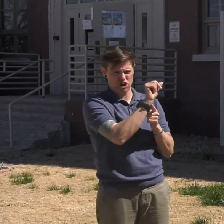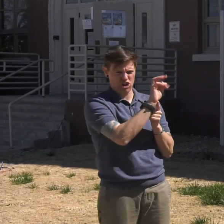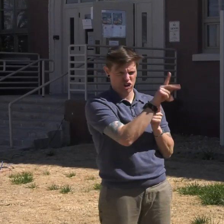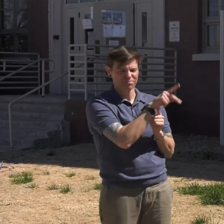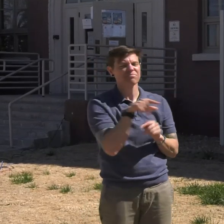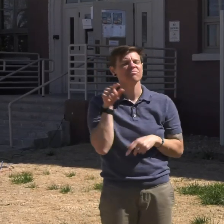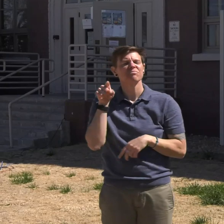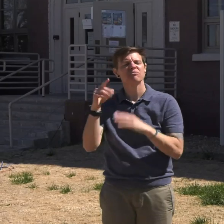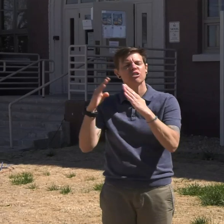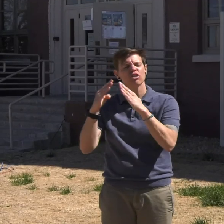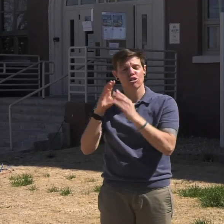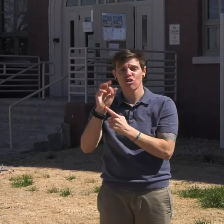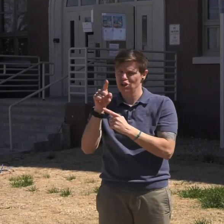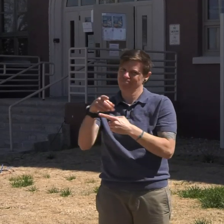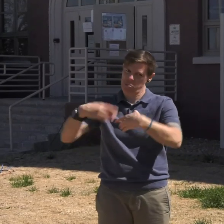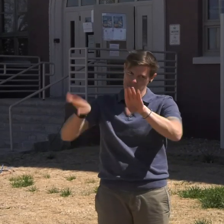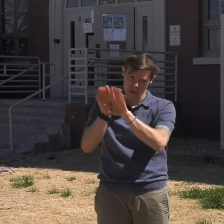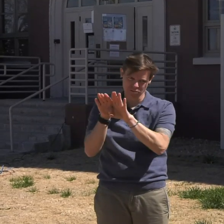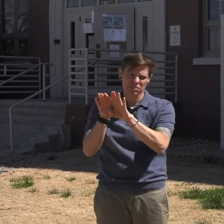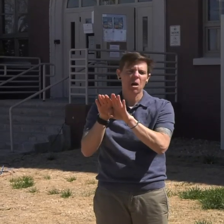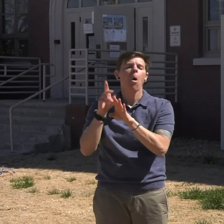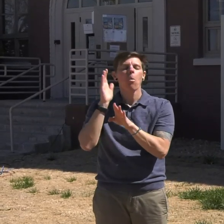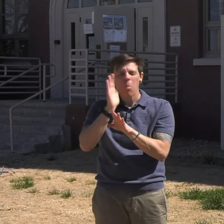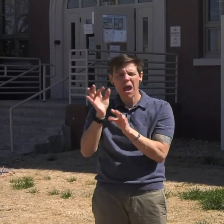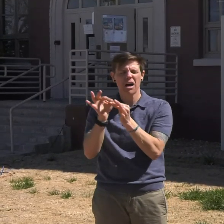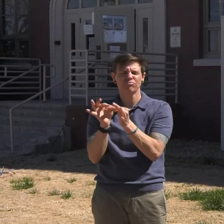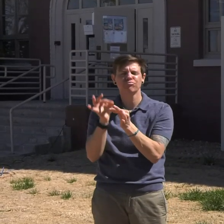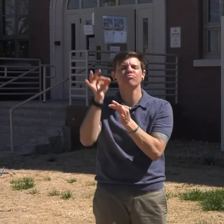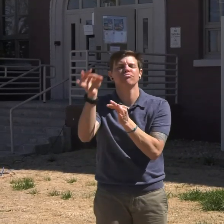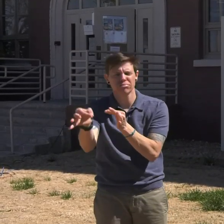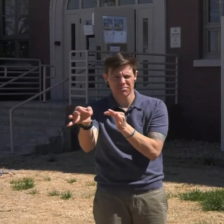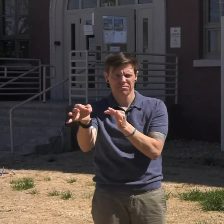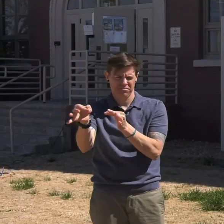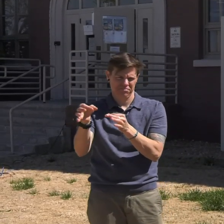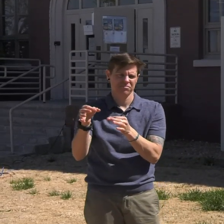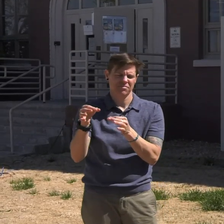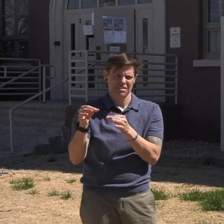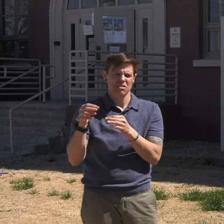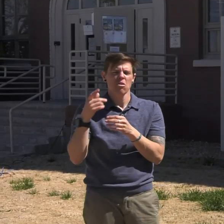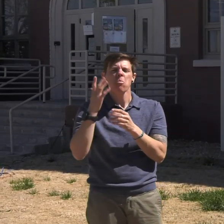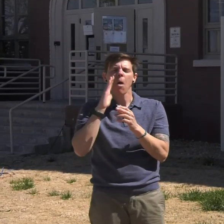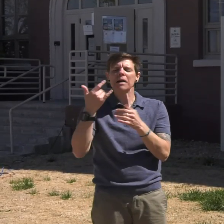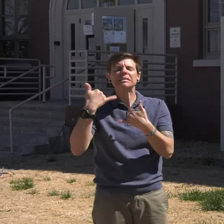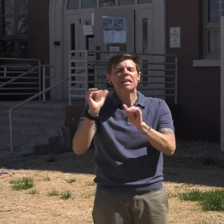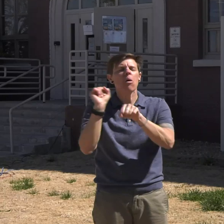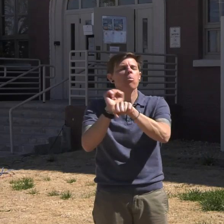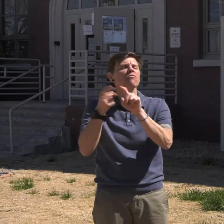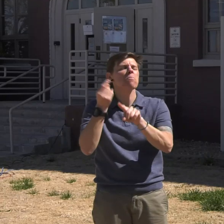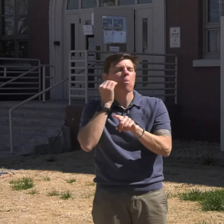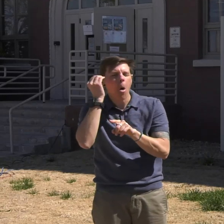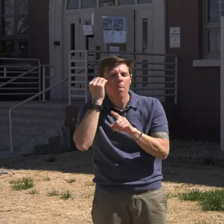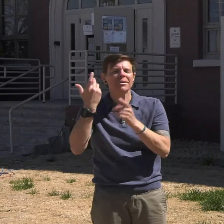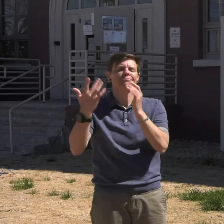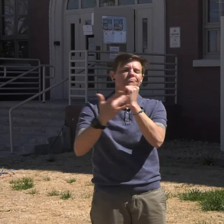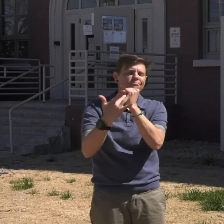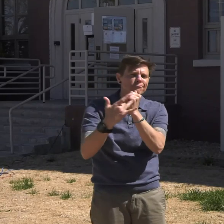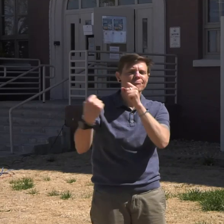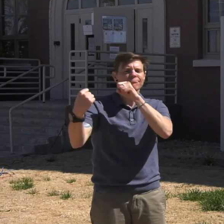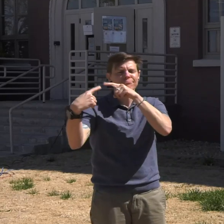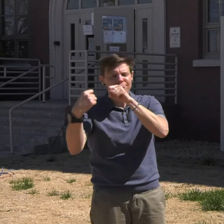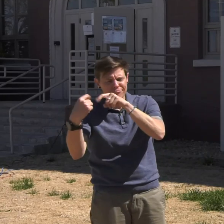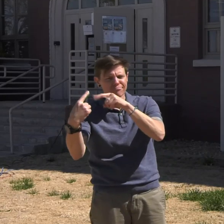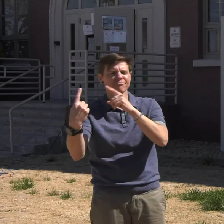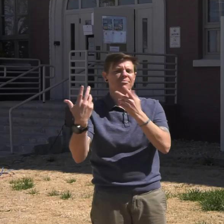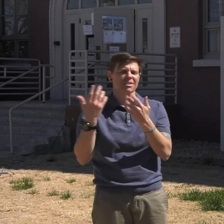is closed, but it will be delaying or holding remote hearings. Those of you who are familiar with what those are for, sometimes they're for animal welfare, sometimes they're for